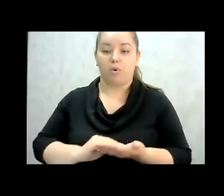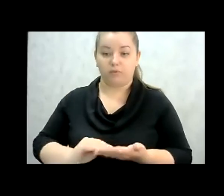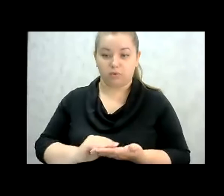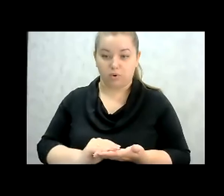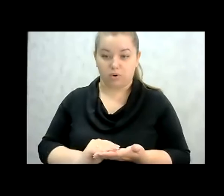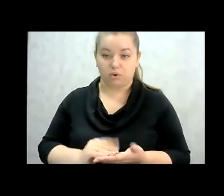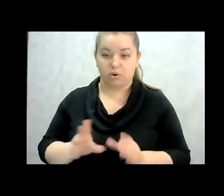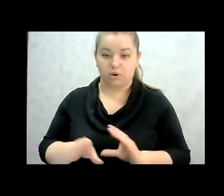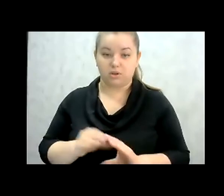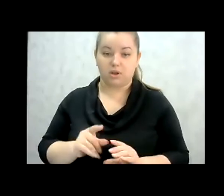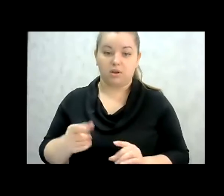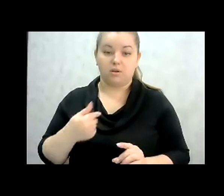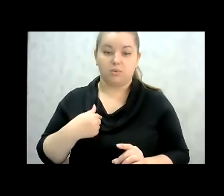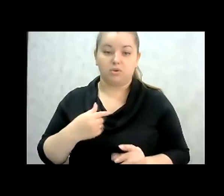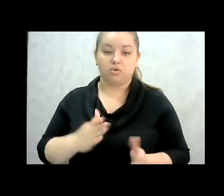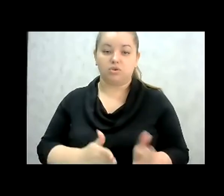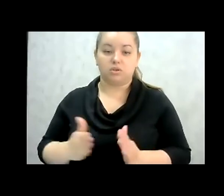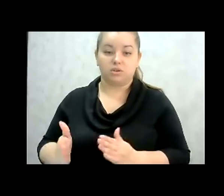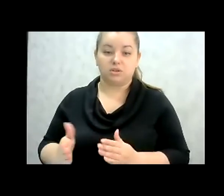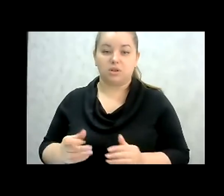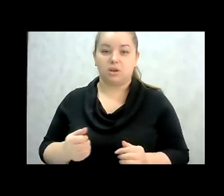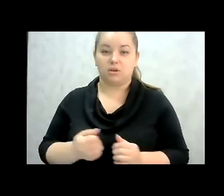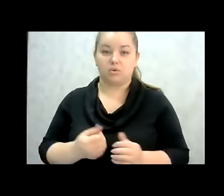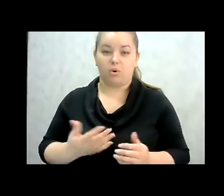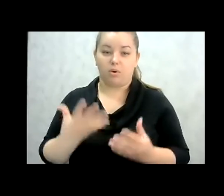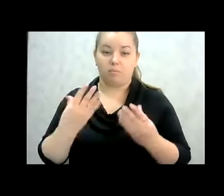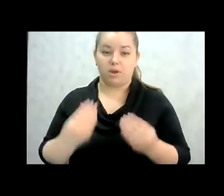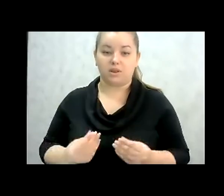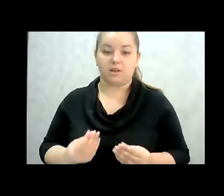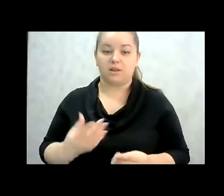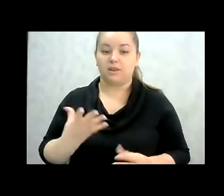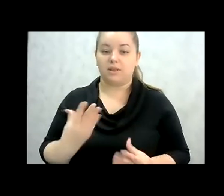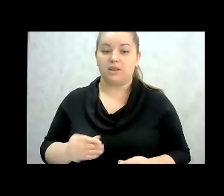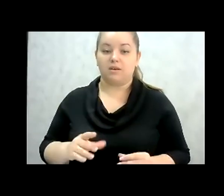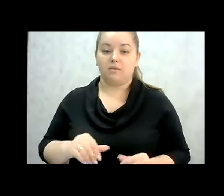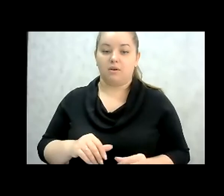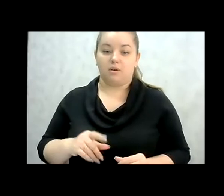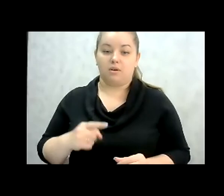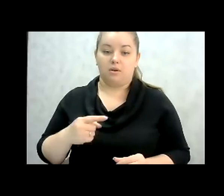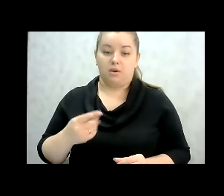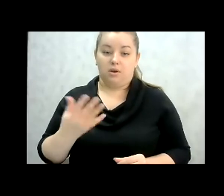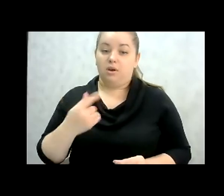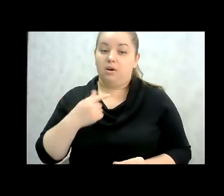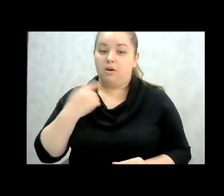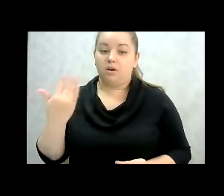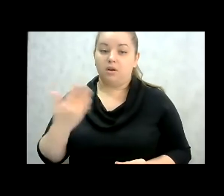Well, the present system, the outcome was